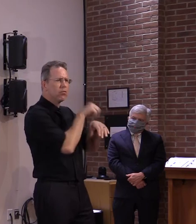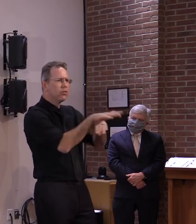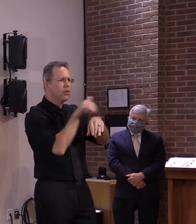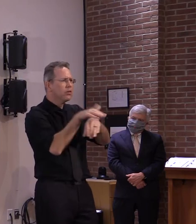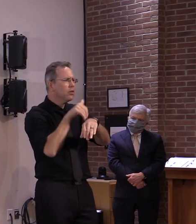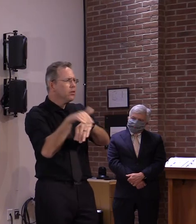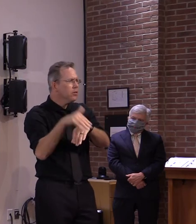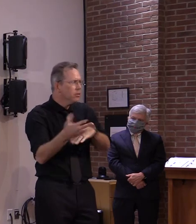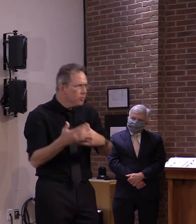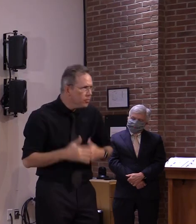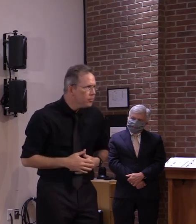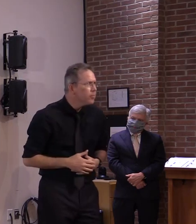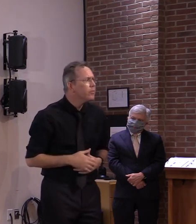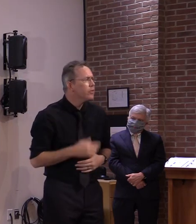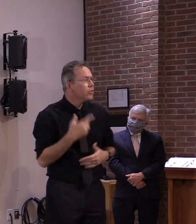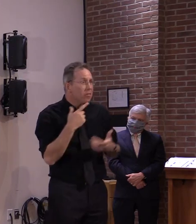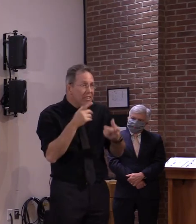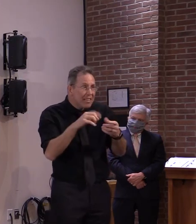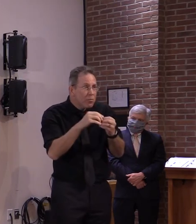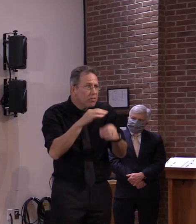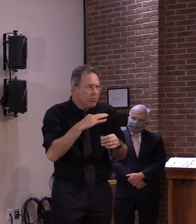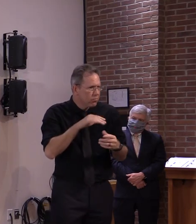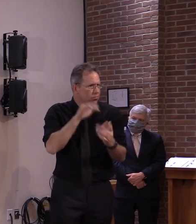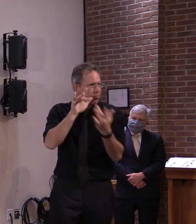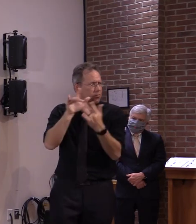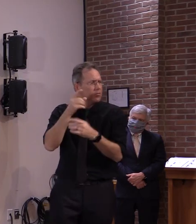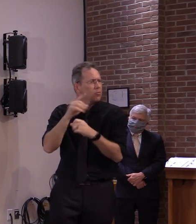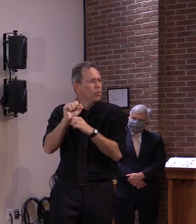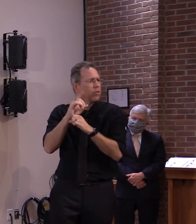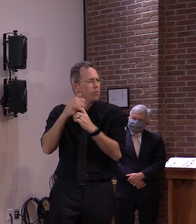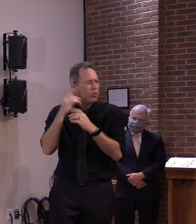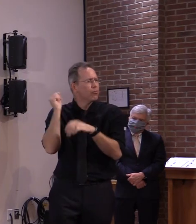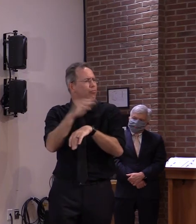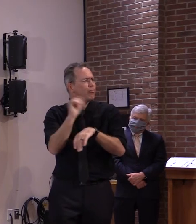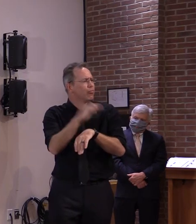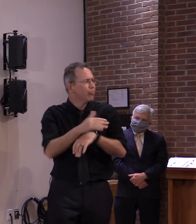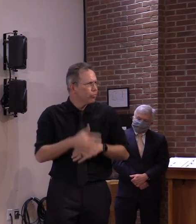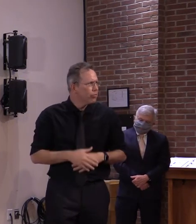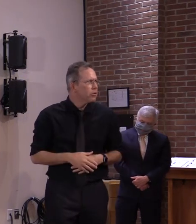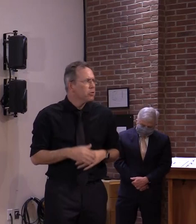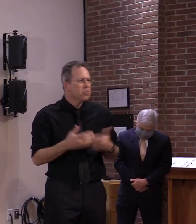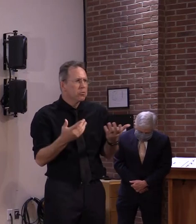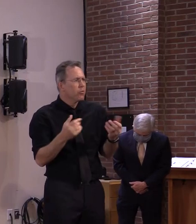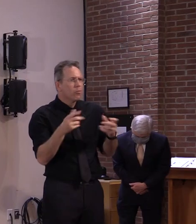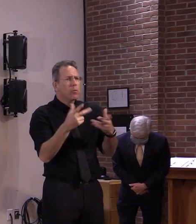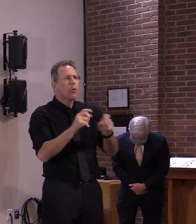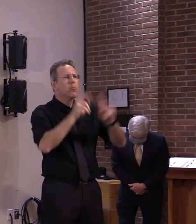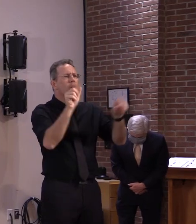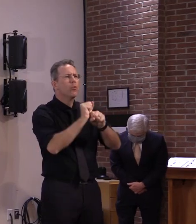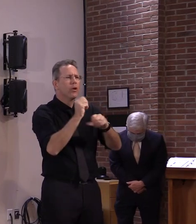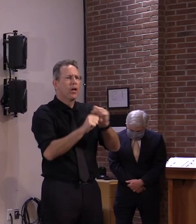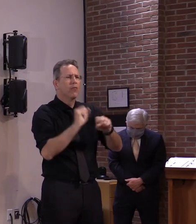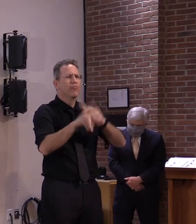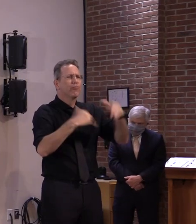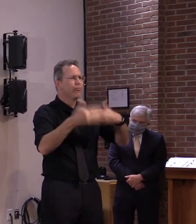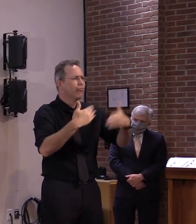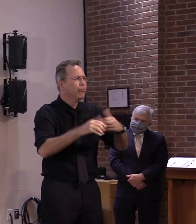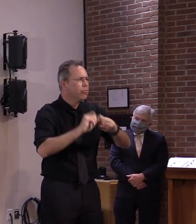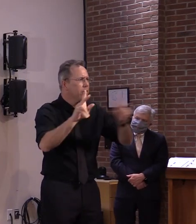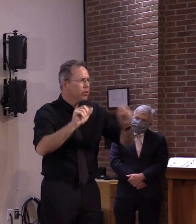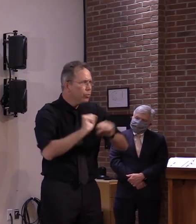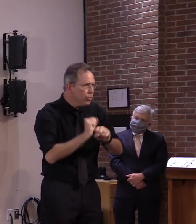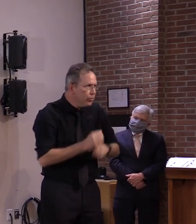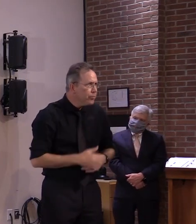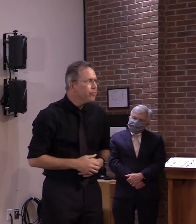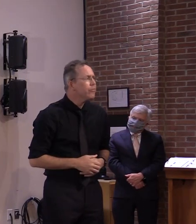because that's our goal. I mean, our goal is to put people back to work. So I think we could assist in that way.